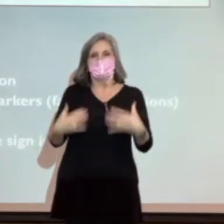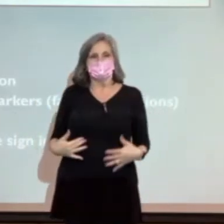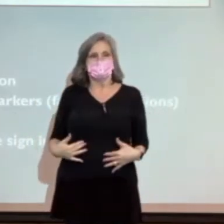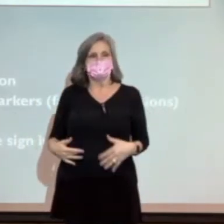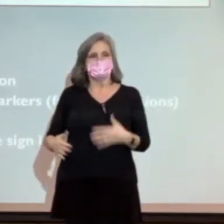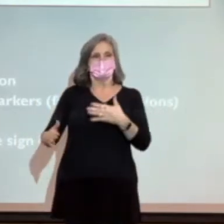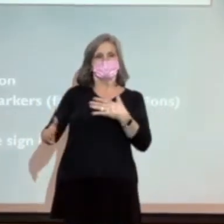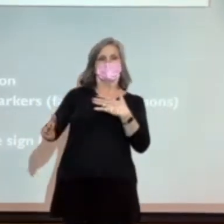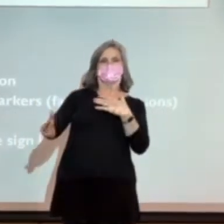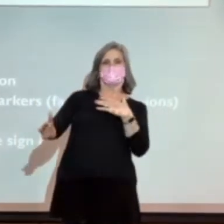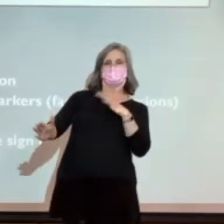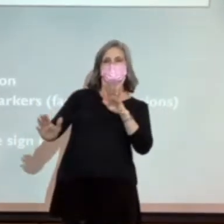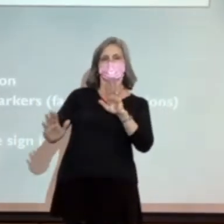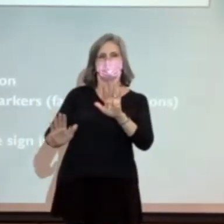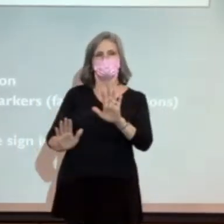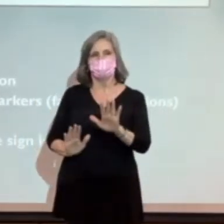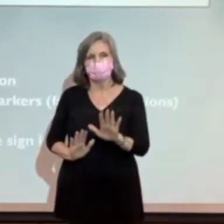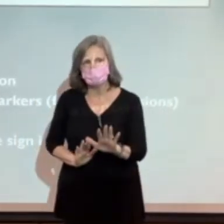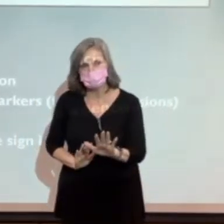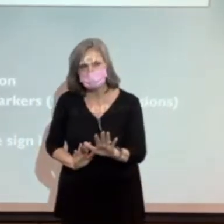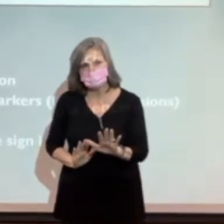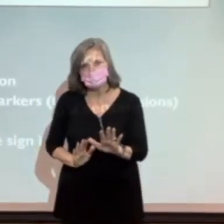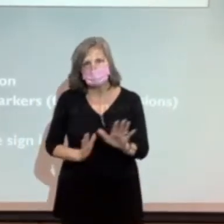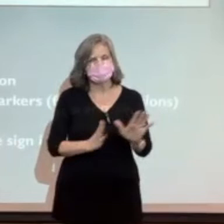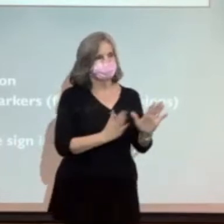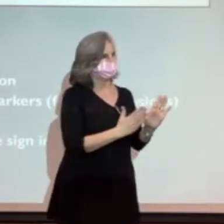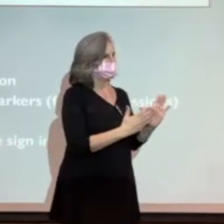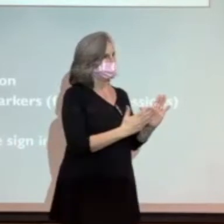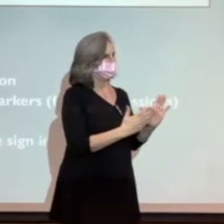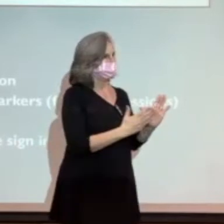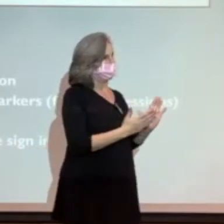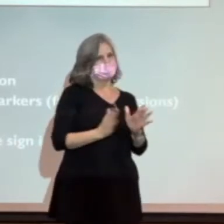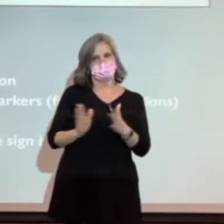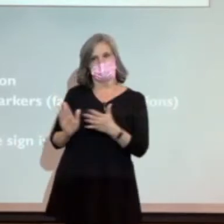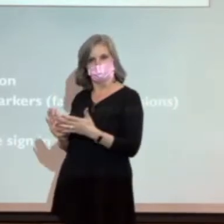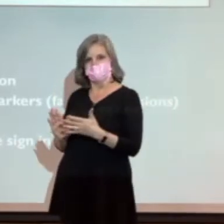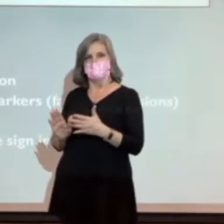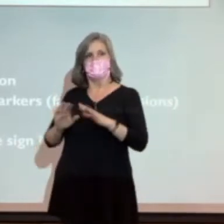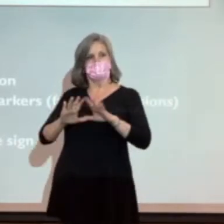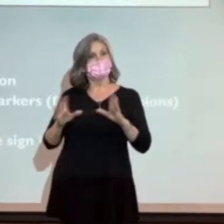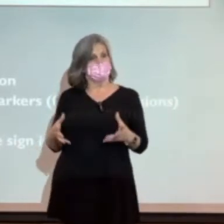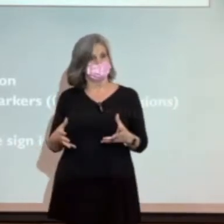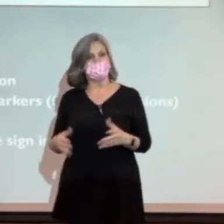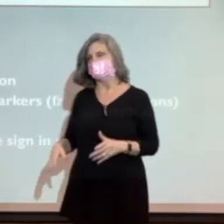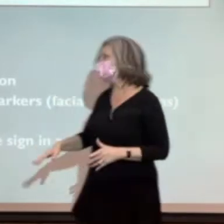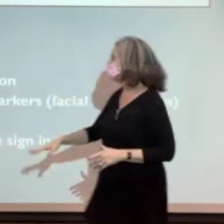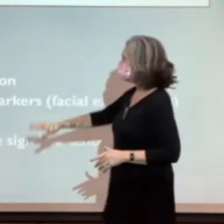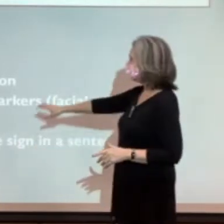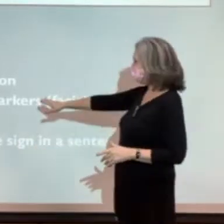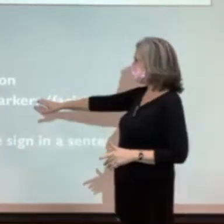body language, if you tilt backwards or forwards, if you shift from left to right. All of it has meaning. But